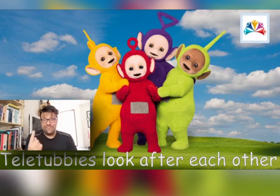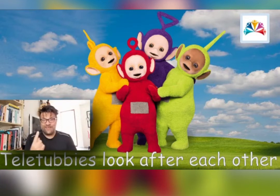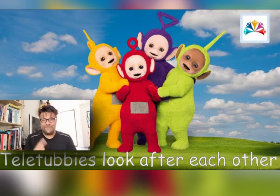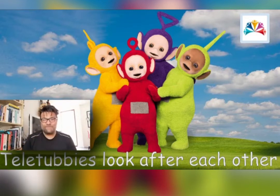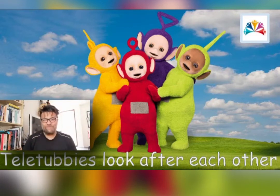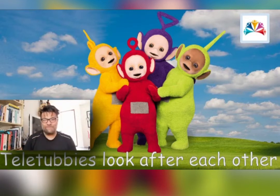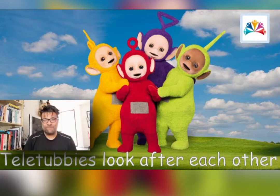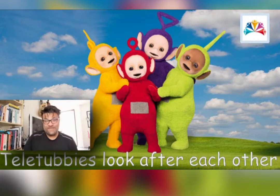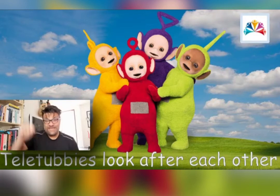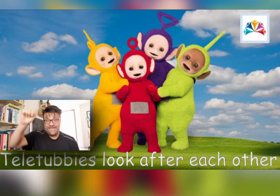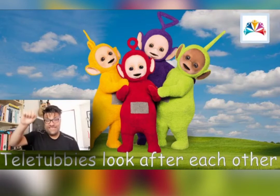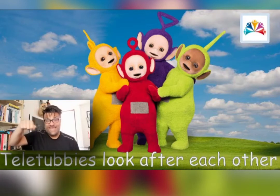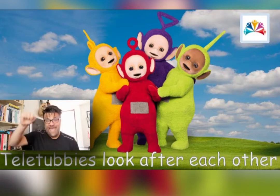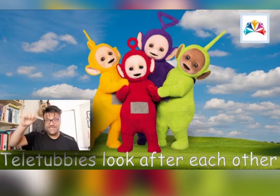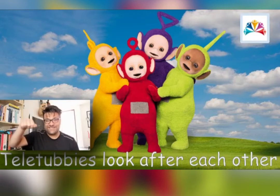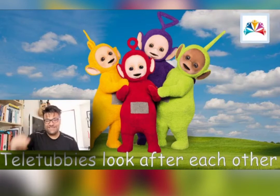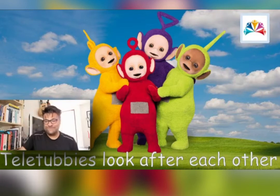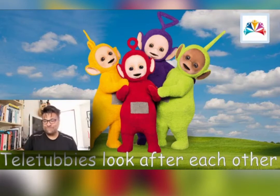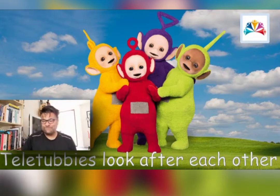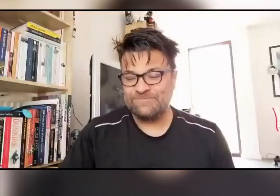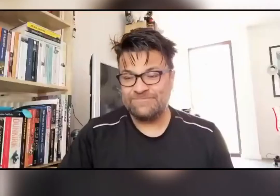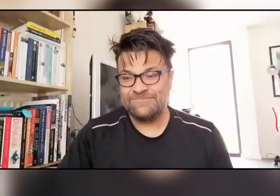other. Yes.